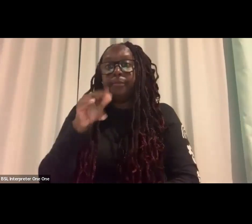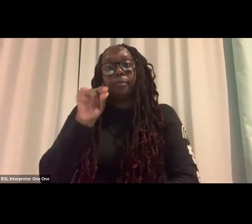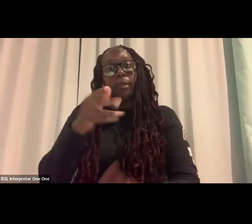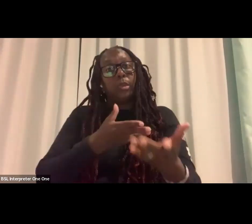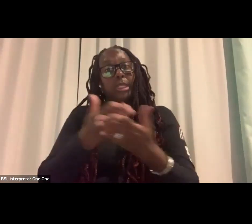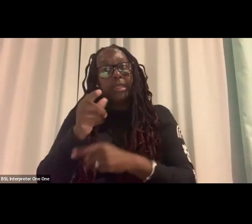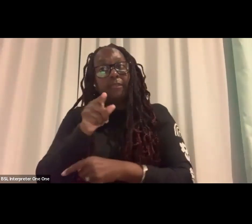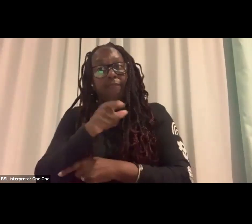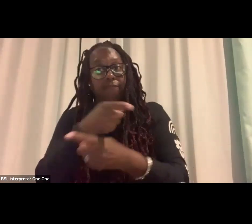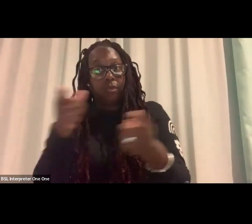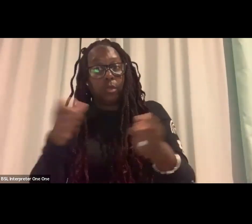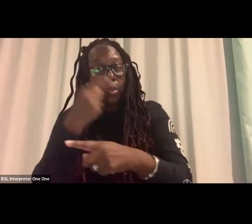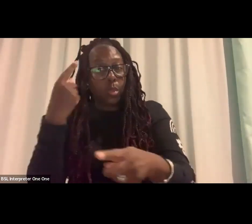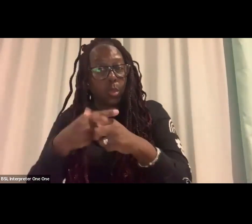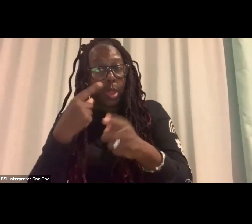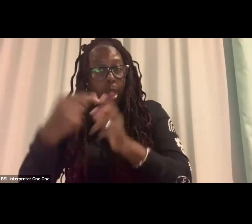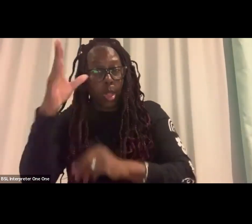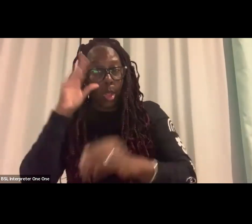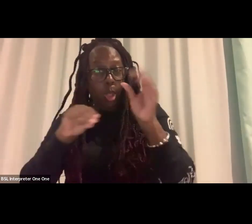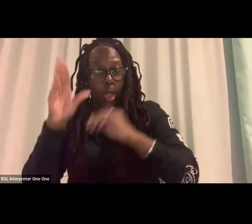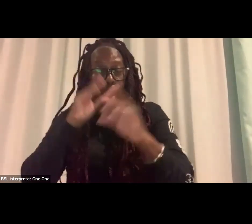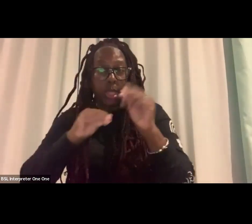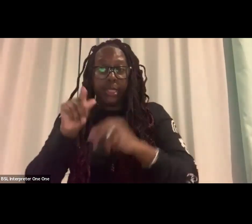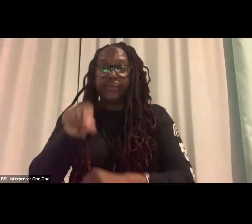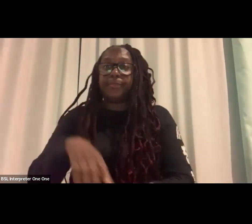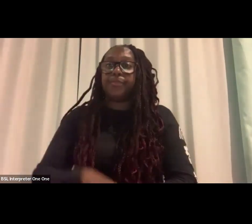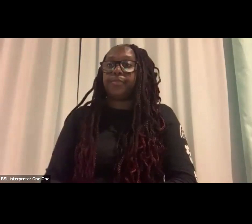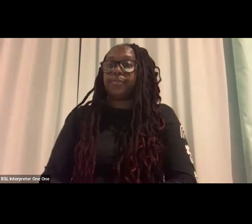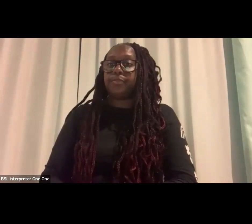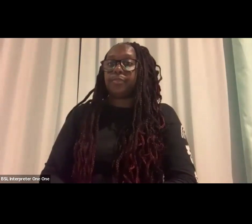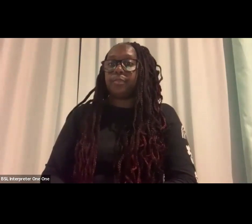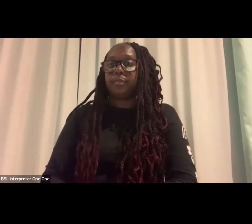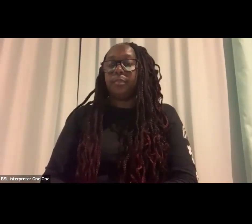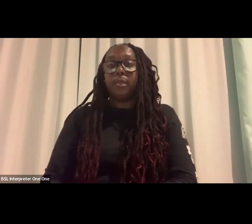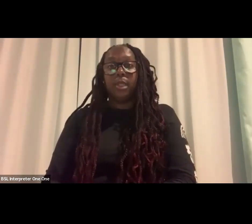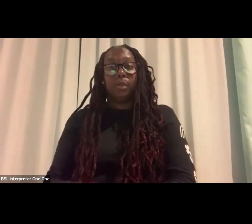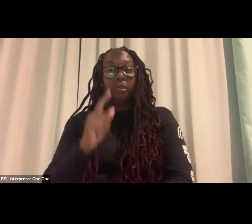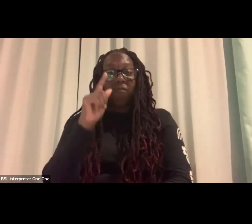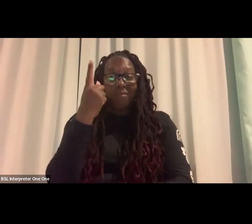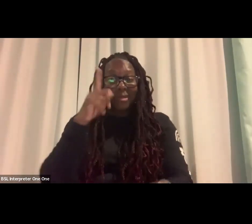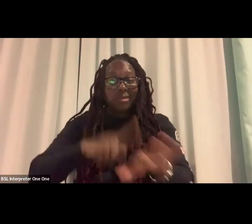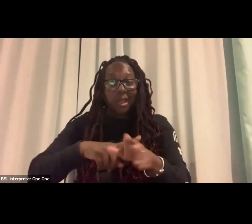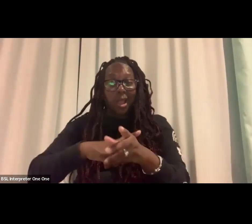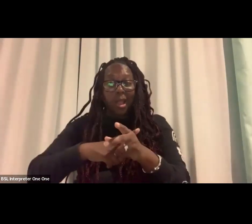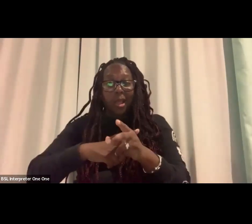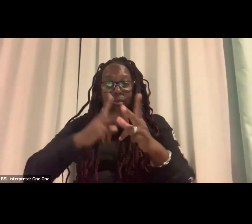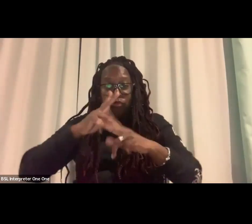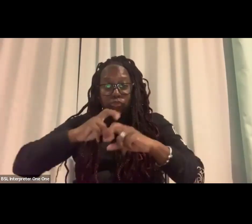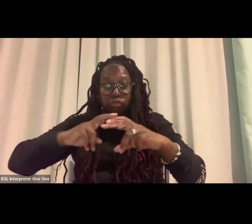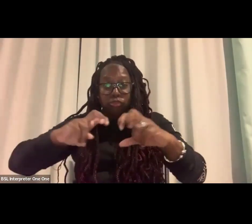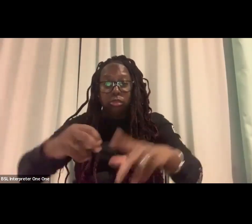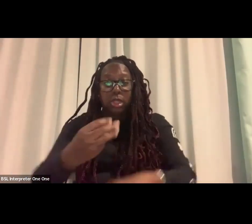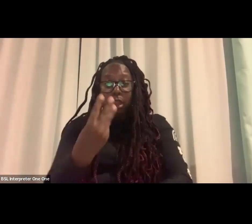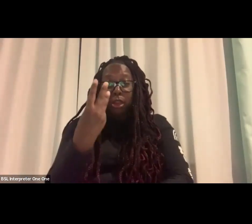some quick learnings, it was the first year we experimented it on 30